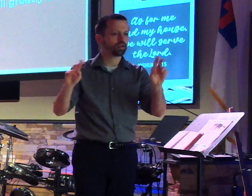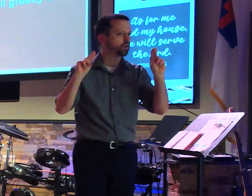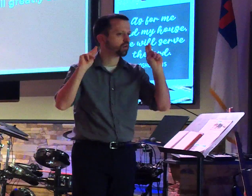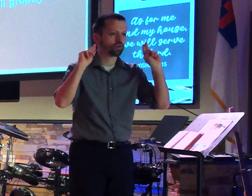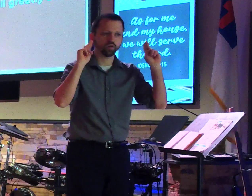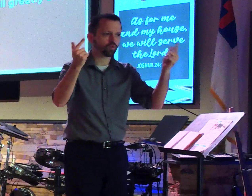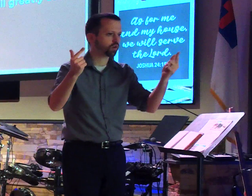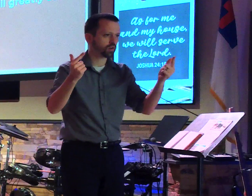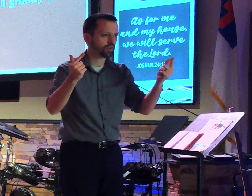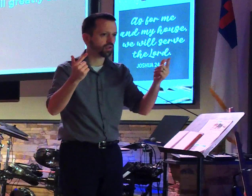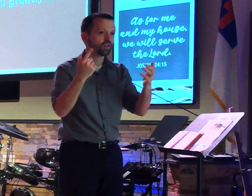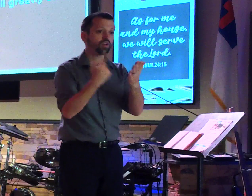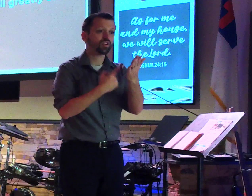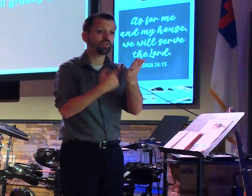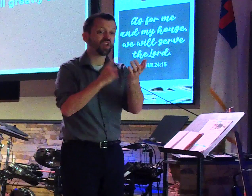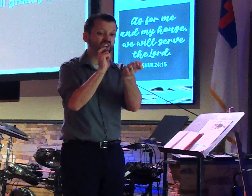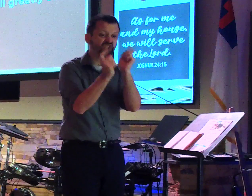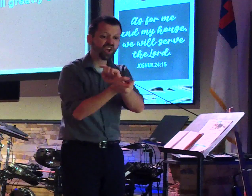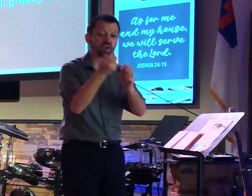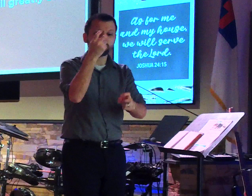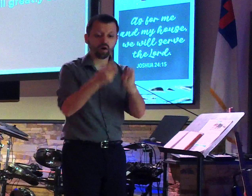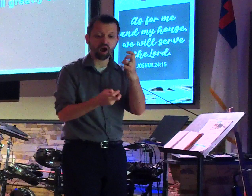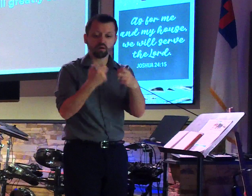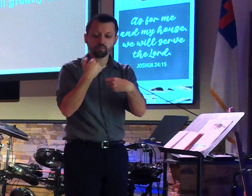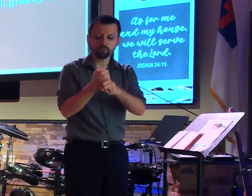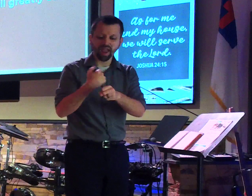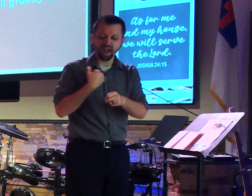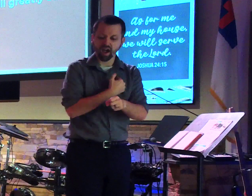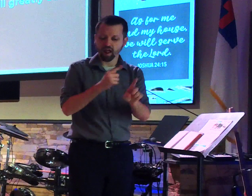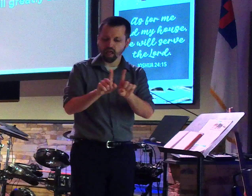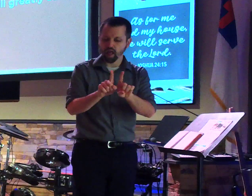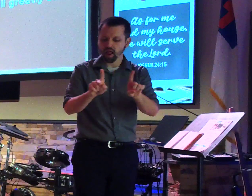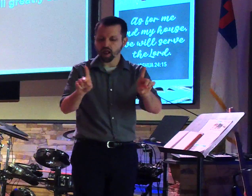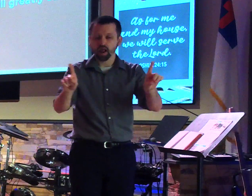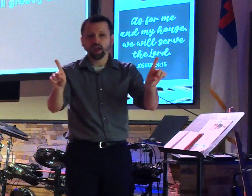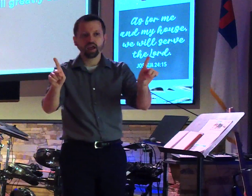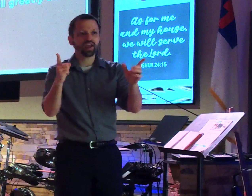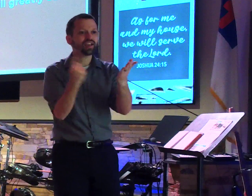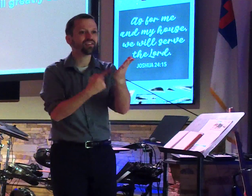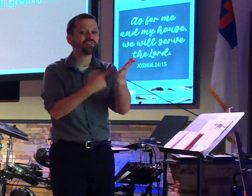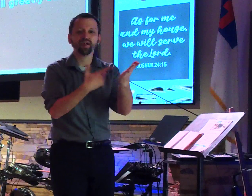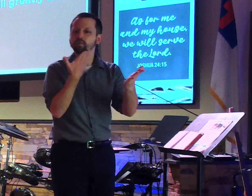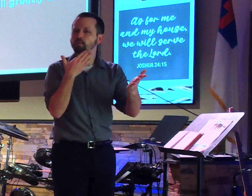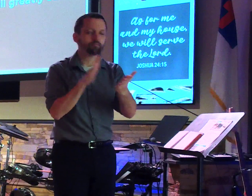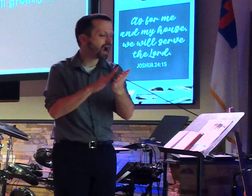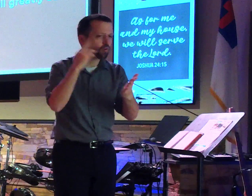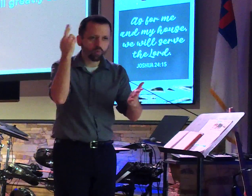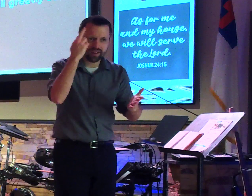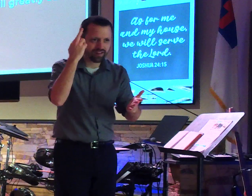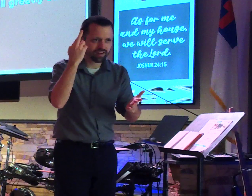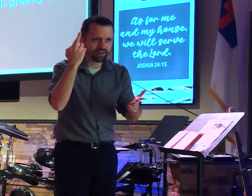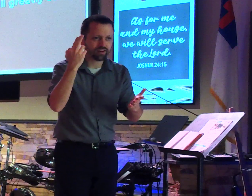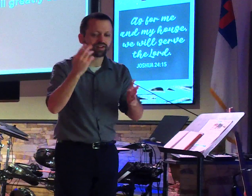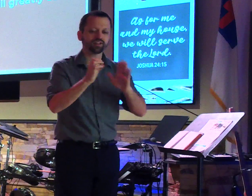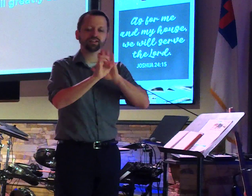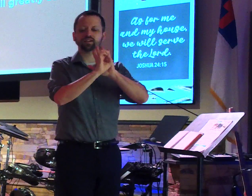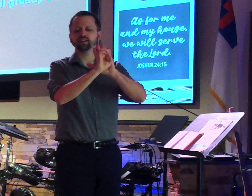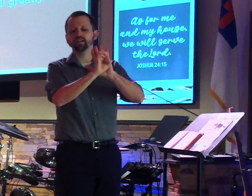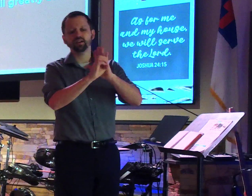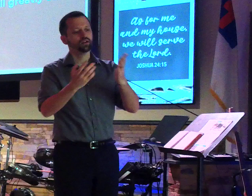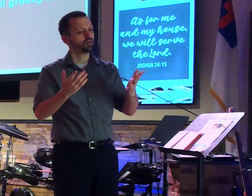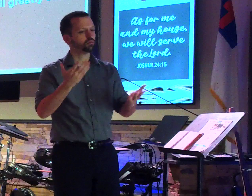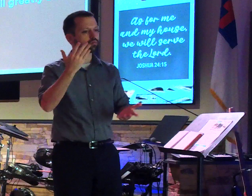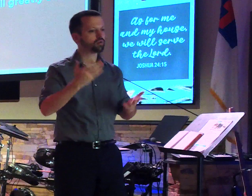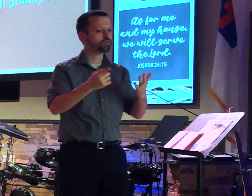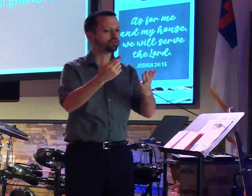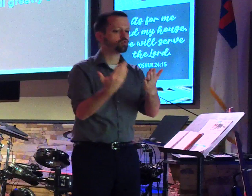trials separate us, and it's not even necessarily for bad reasons. For example, let's say you get a new